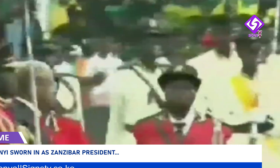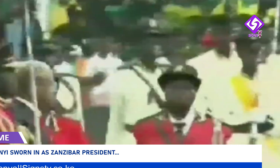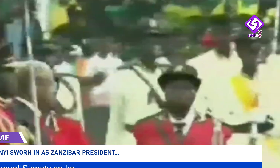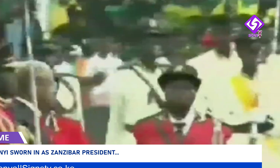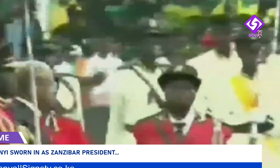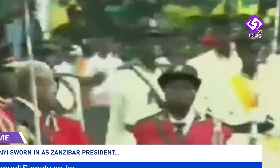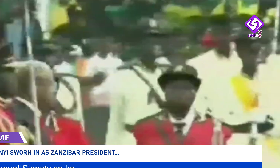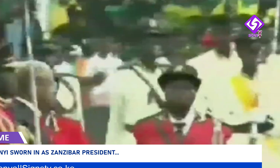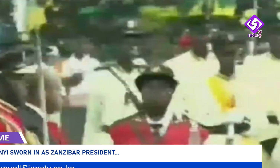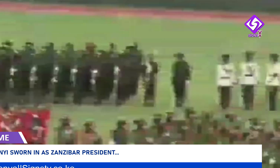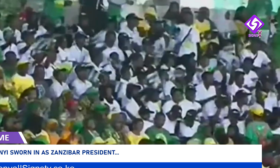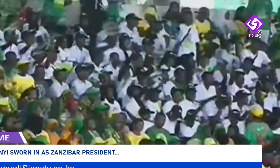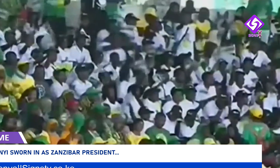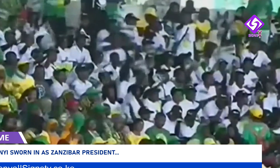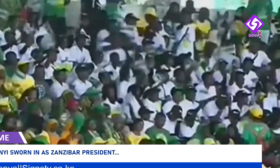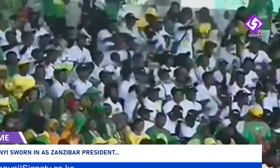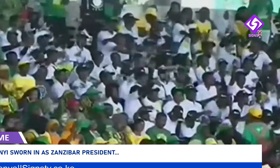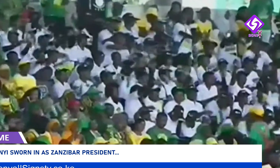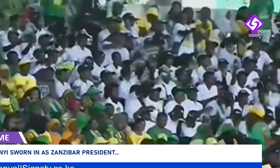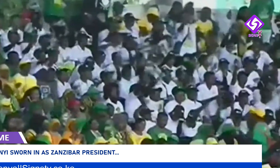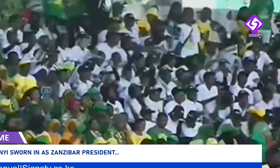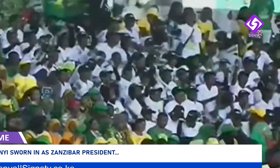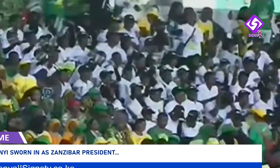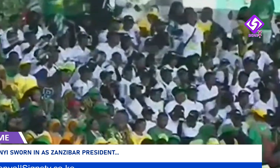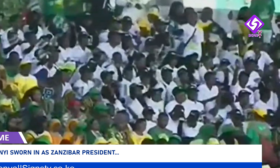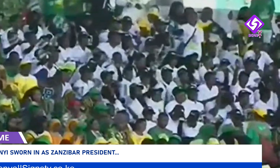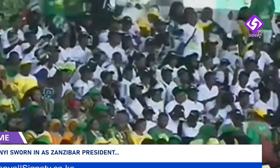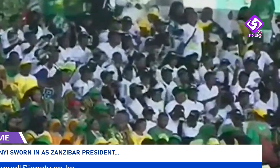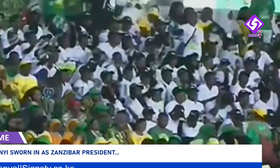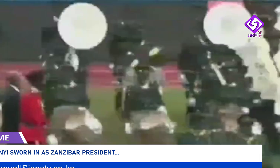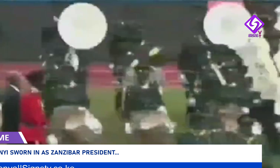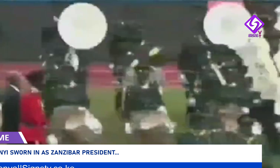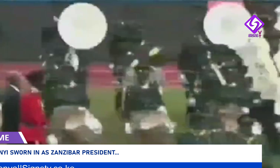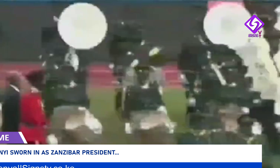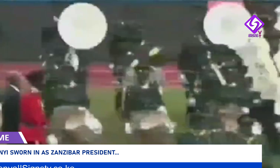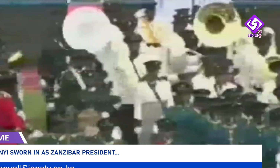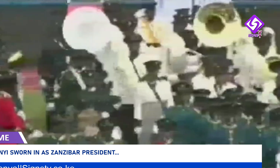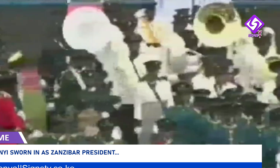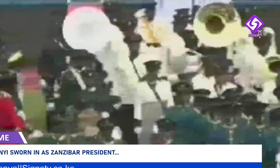The winner of the country's presidential election, securing another term in office with an overwhelming